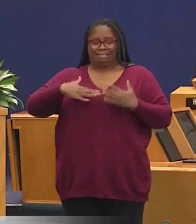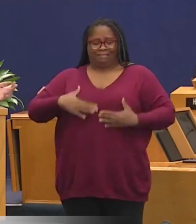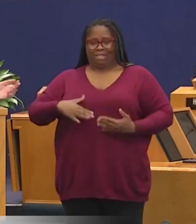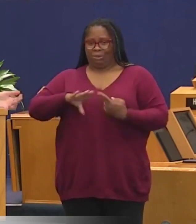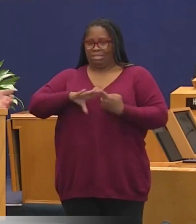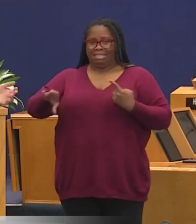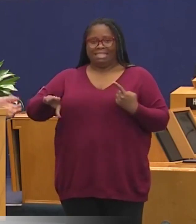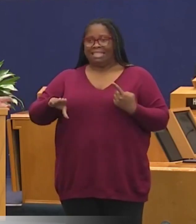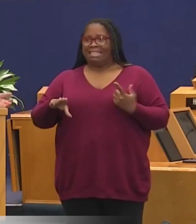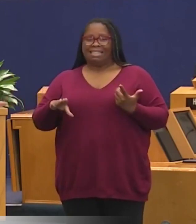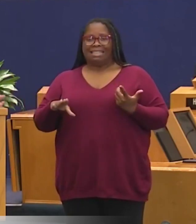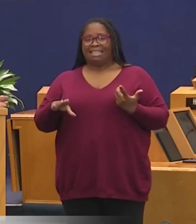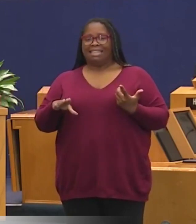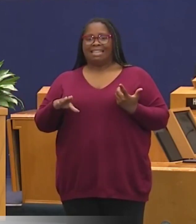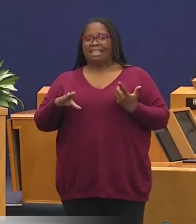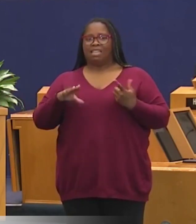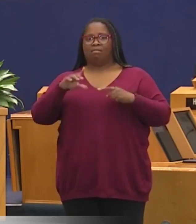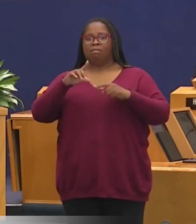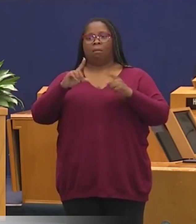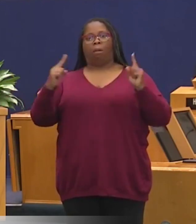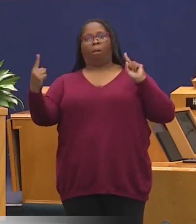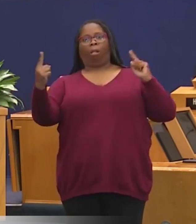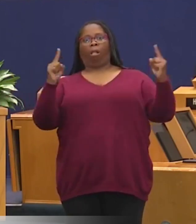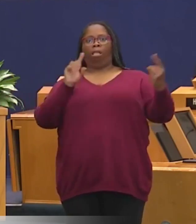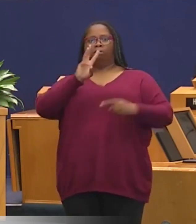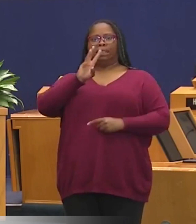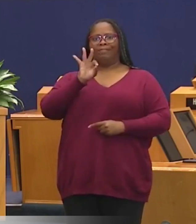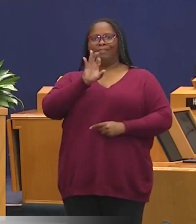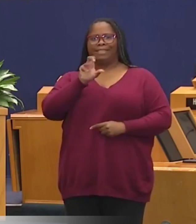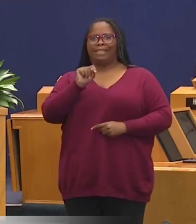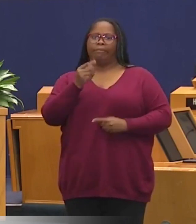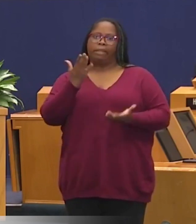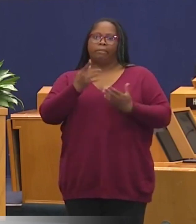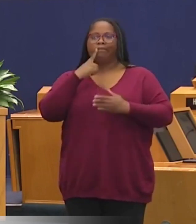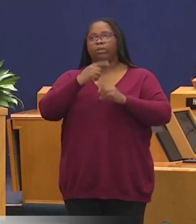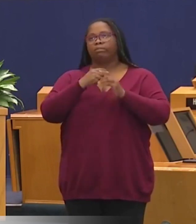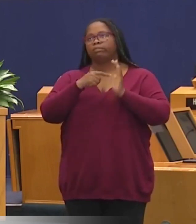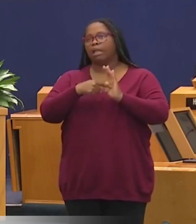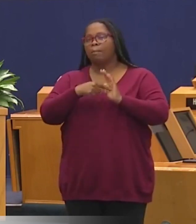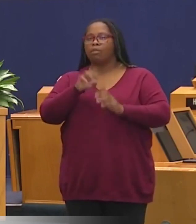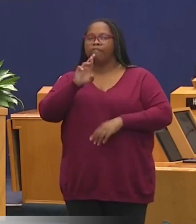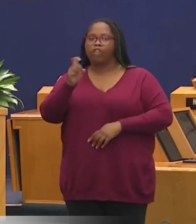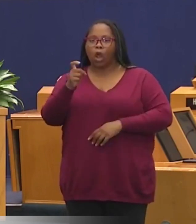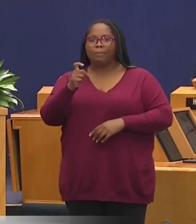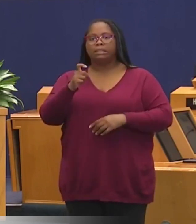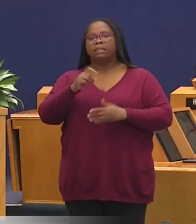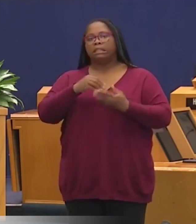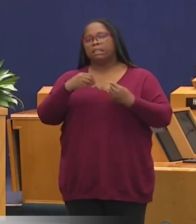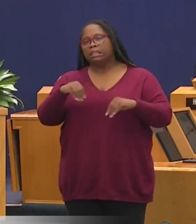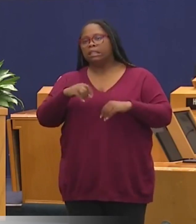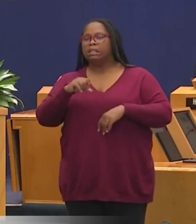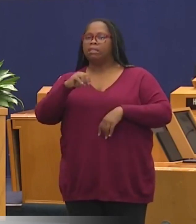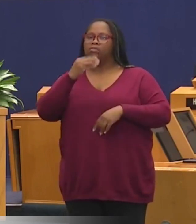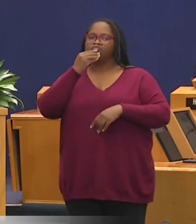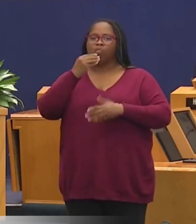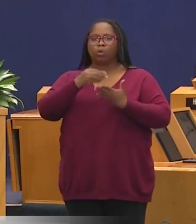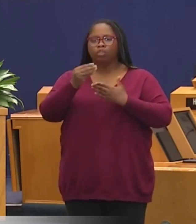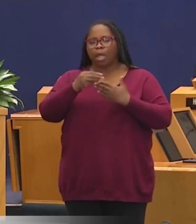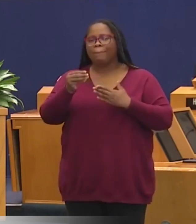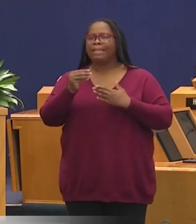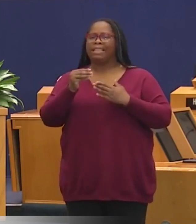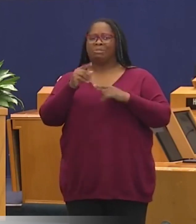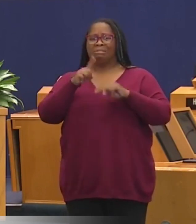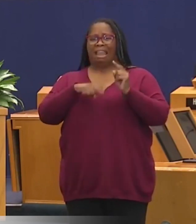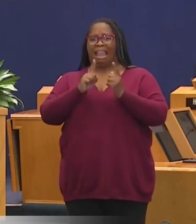you're not staying 6 feet apart from people when you're, for example, at the pharmacy or at the grocery store, it is probably